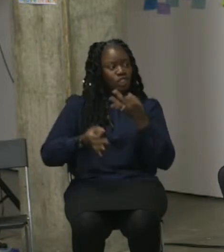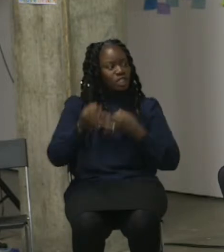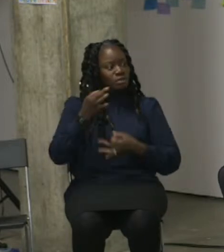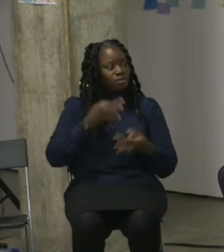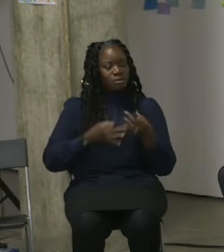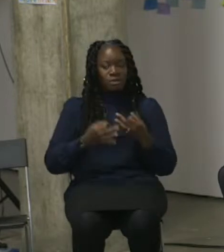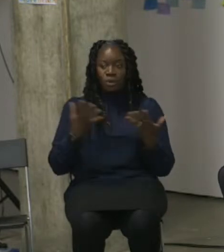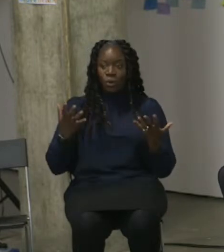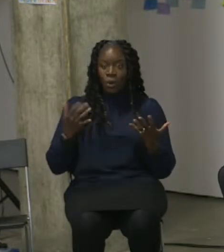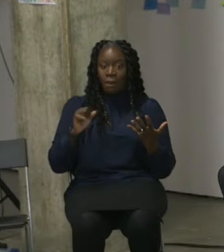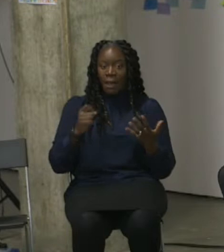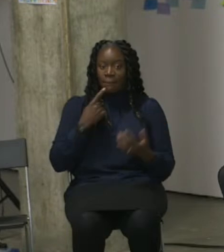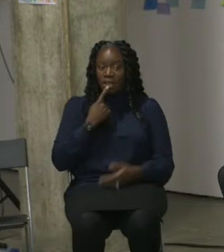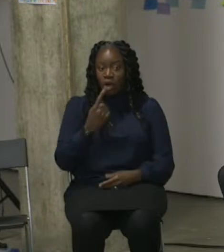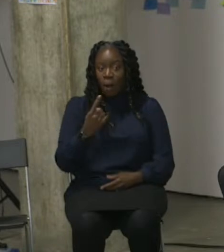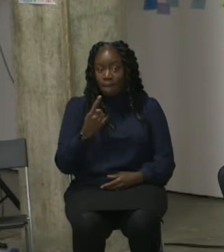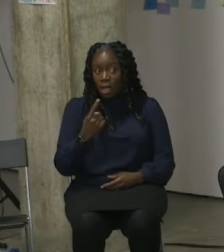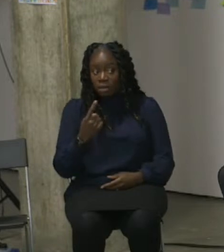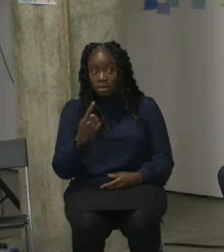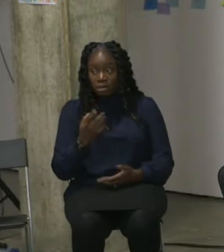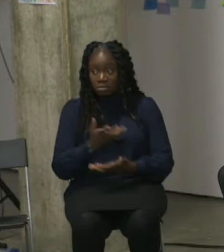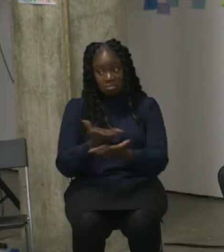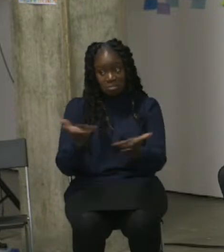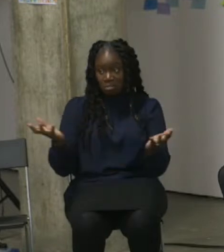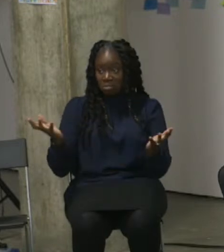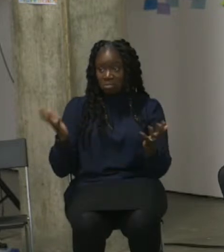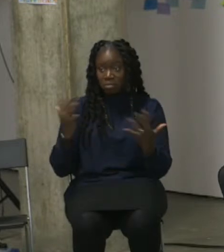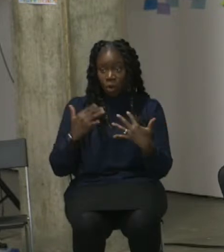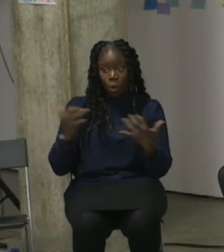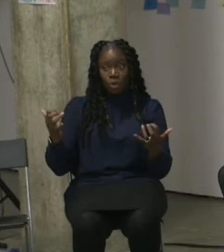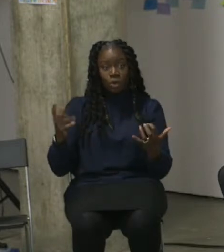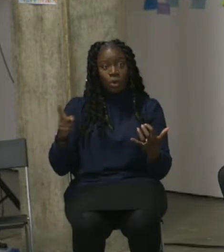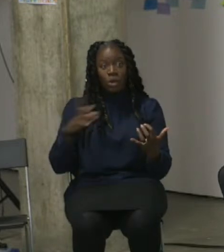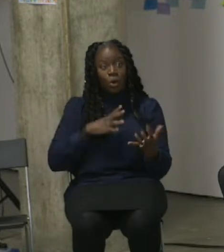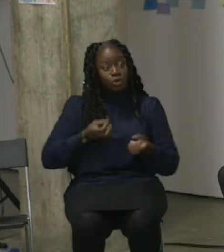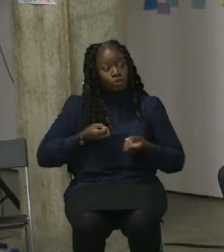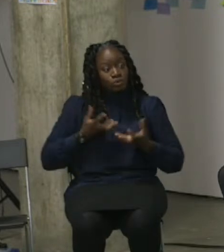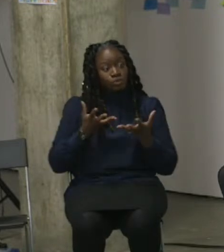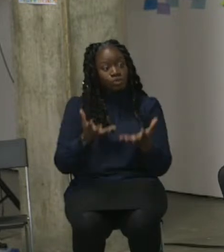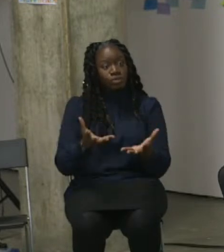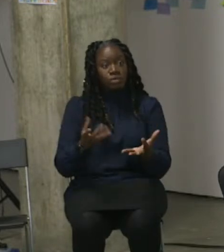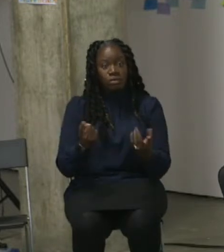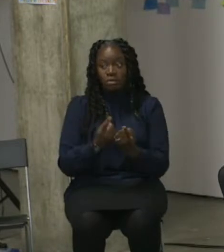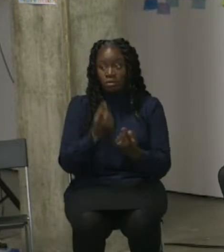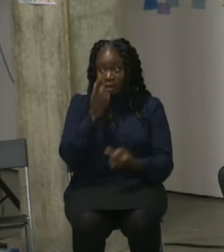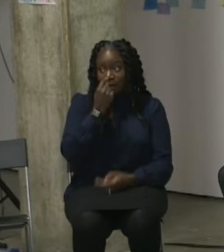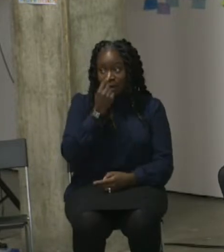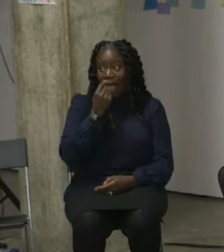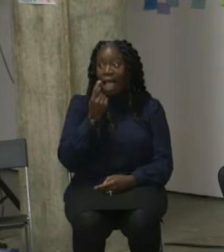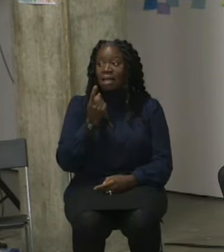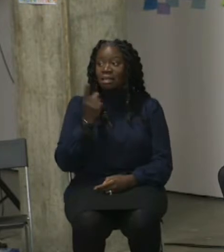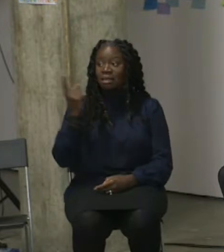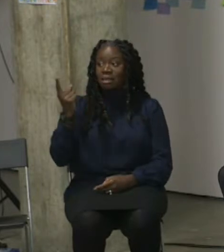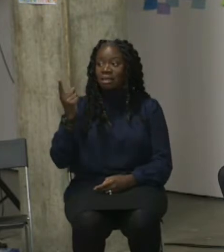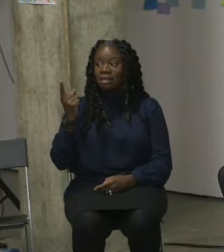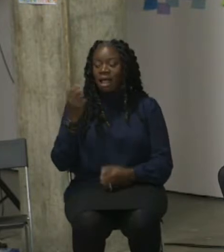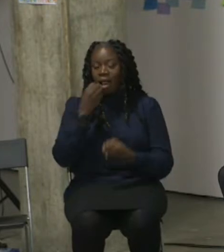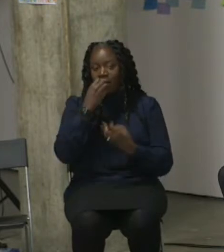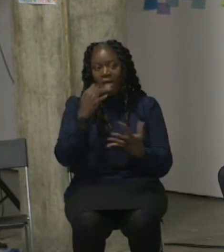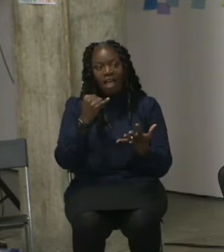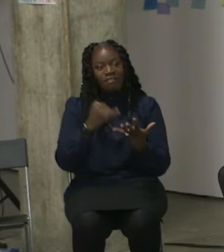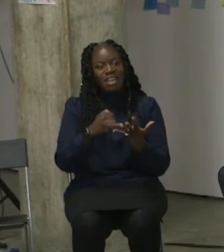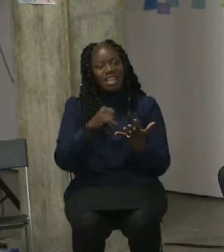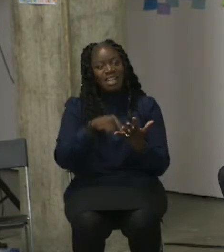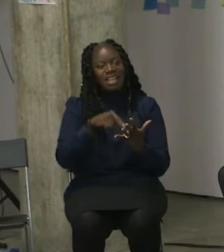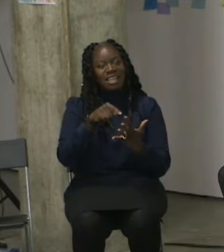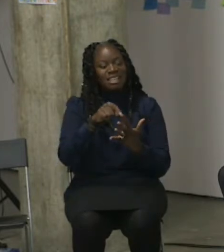a comment, or do you want to share something? You would be very welcome. Our wonderful Stephanie has